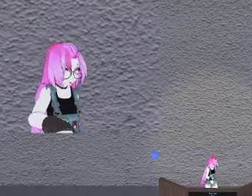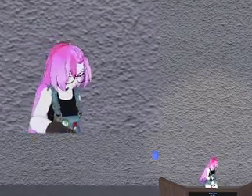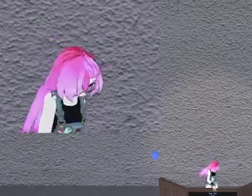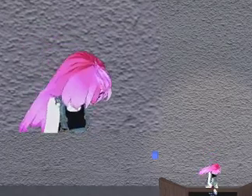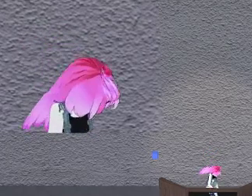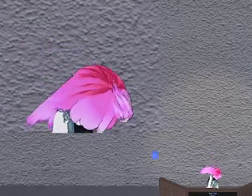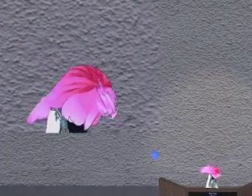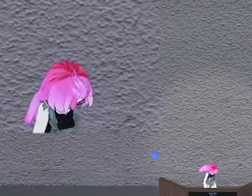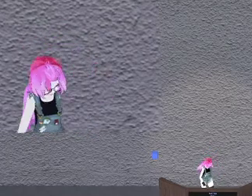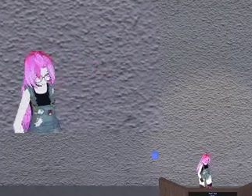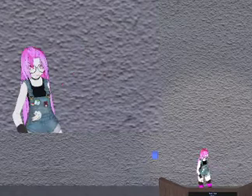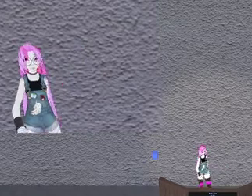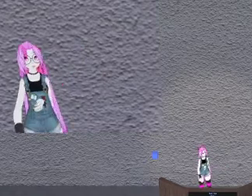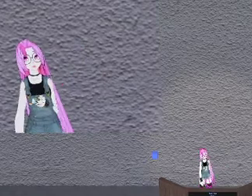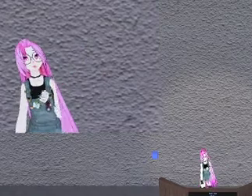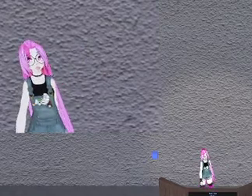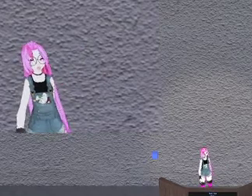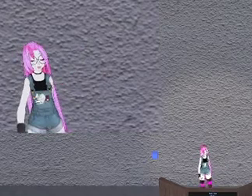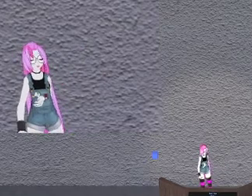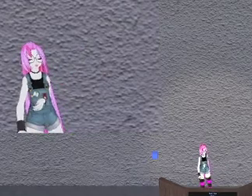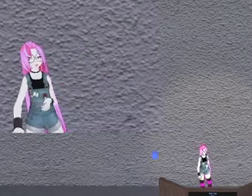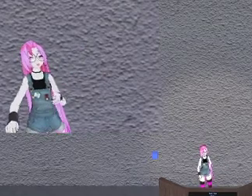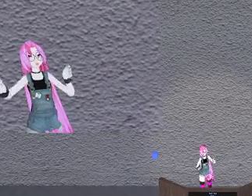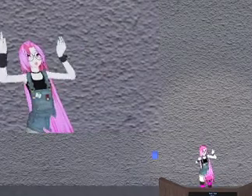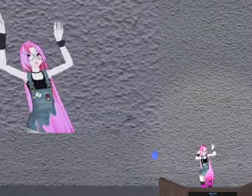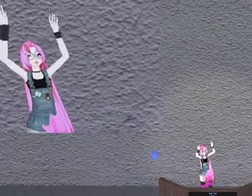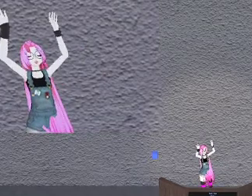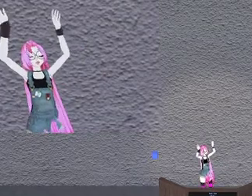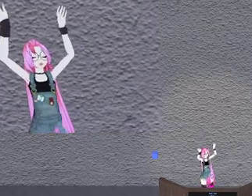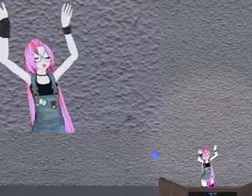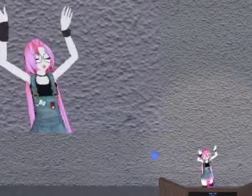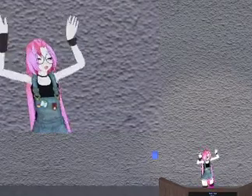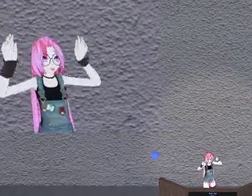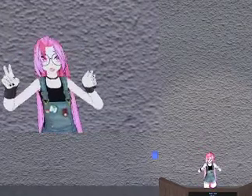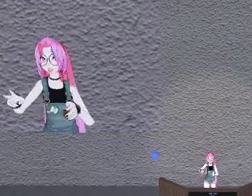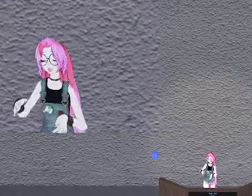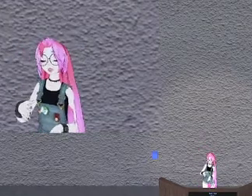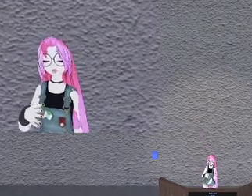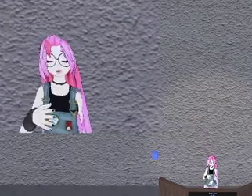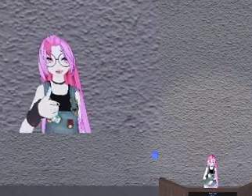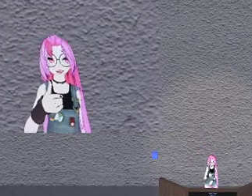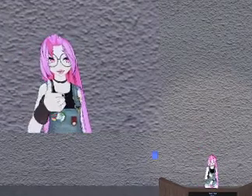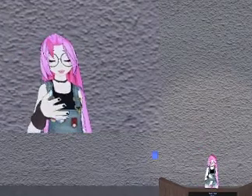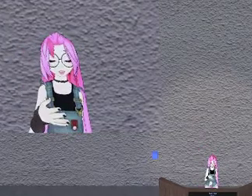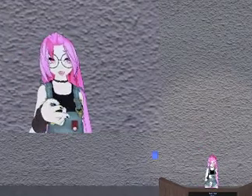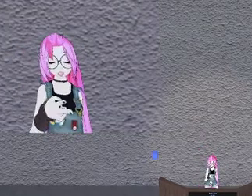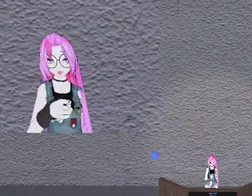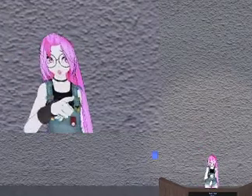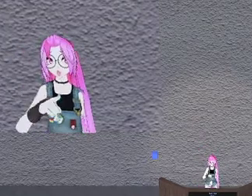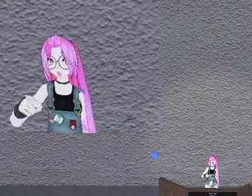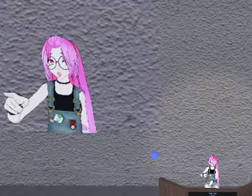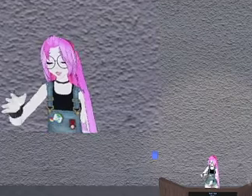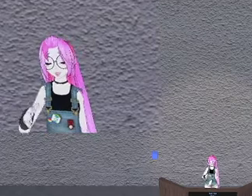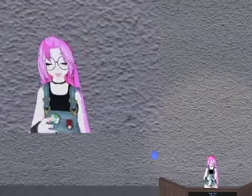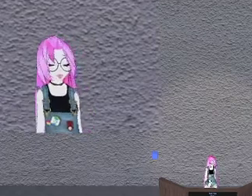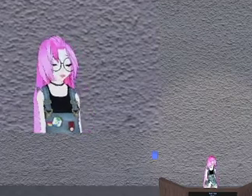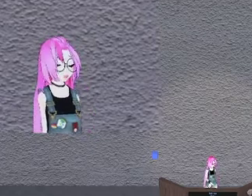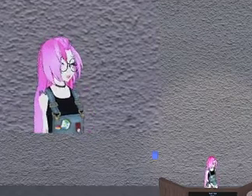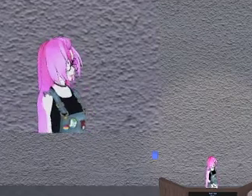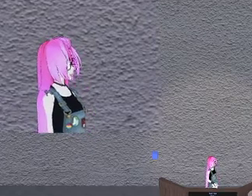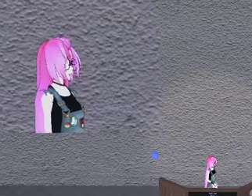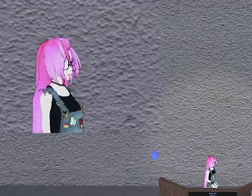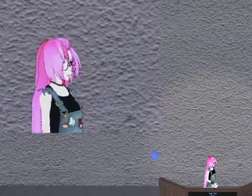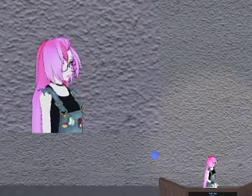person. I I thought it was like a really short avatar. Okay, I'll take Sacco and I'll take